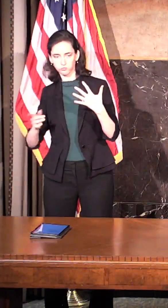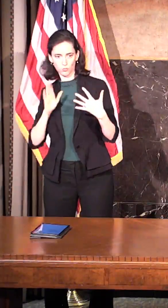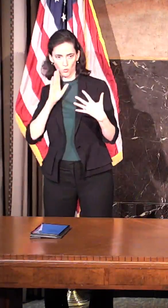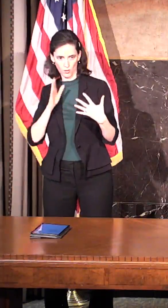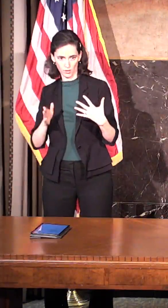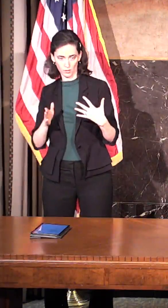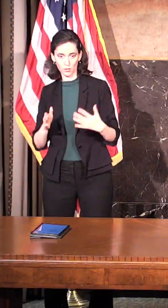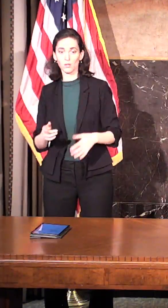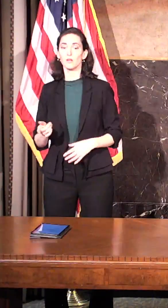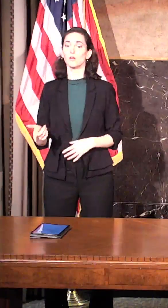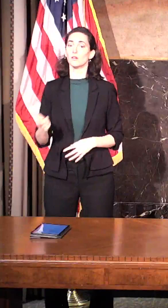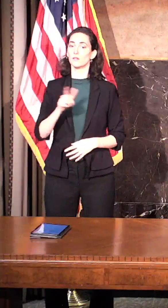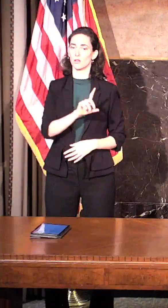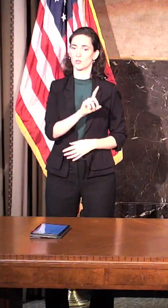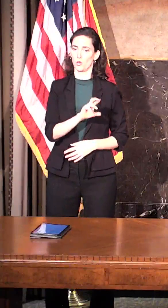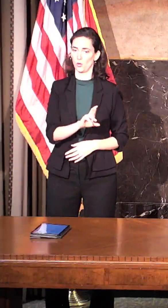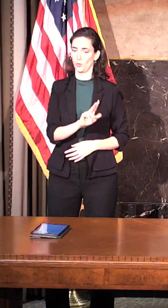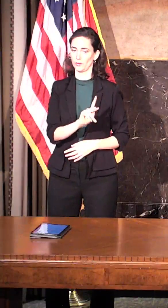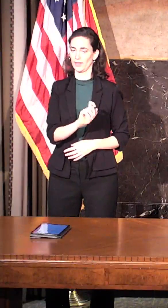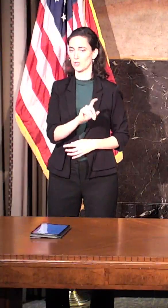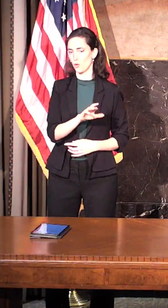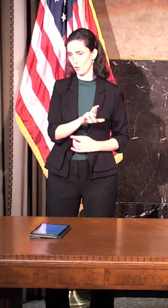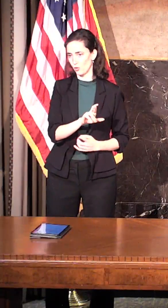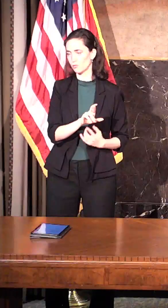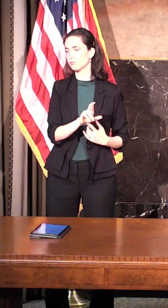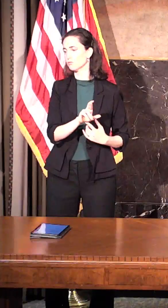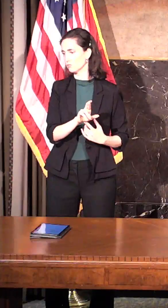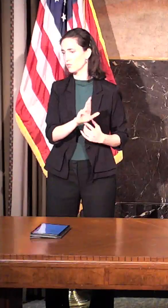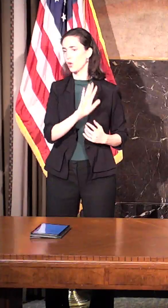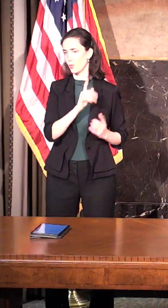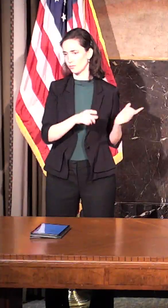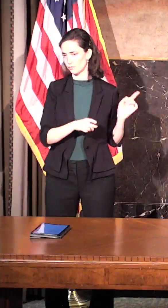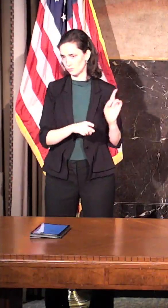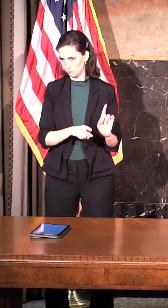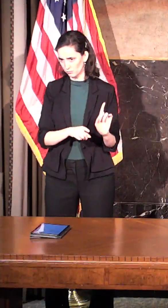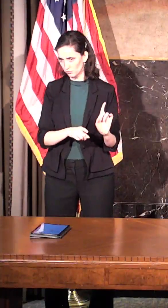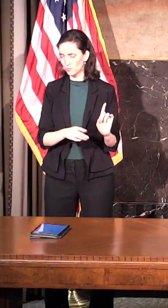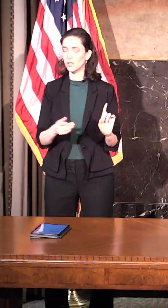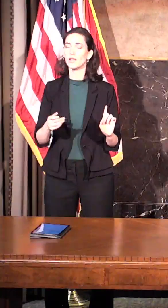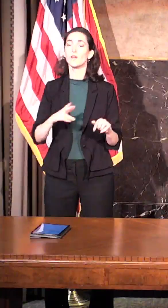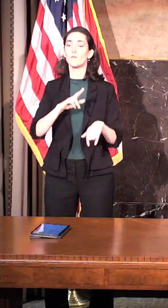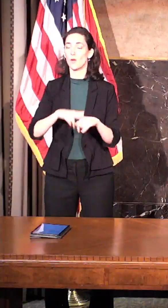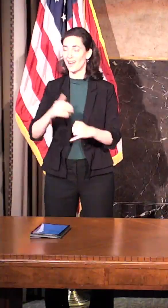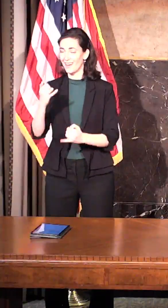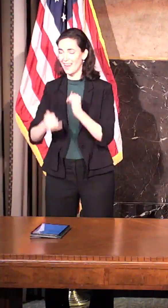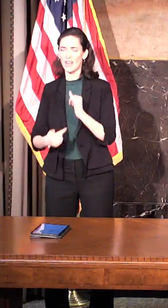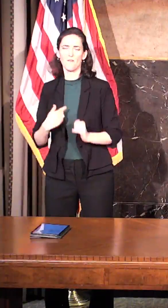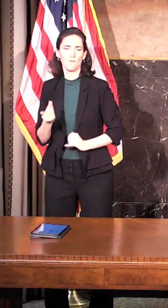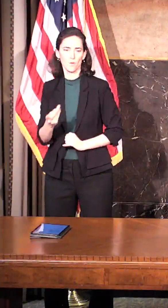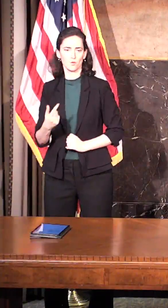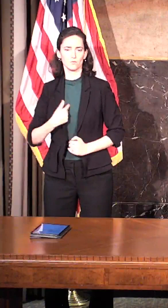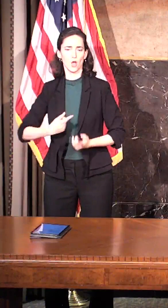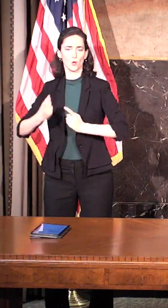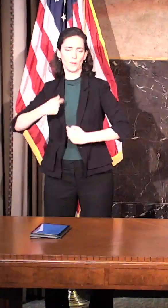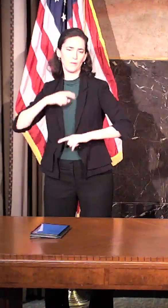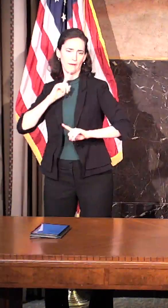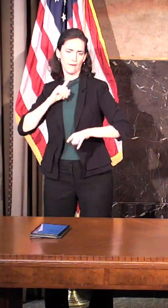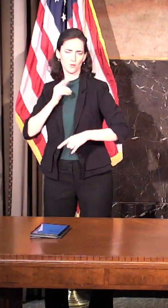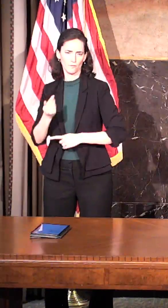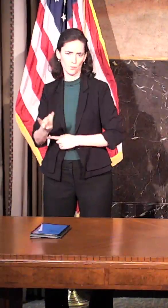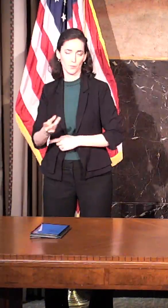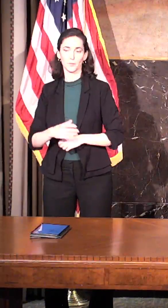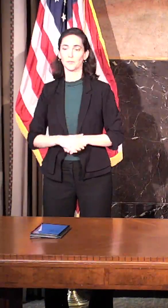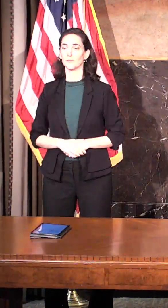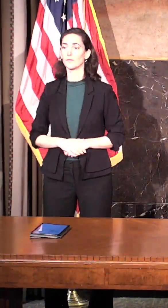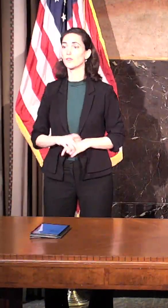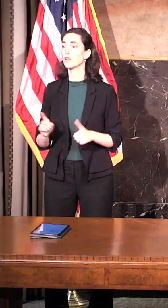make his presentation, and of course I'll take a few questions at the end. I'll start with an update on the